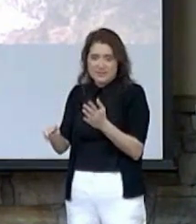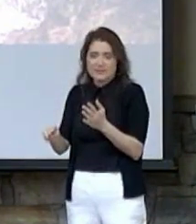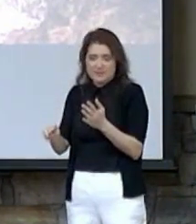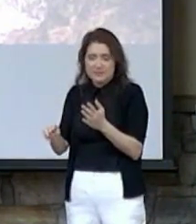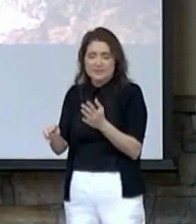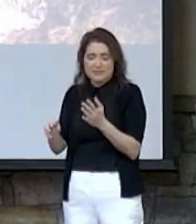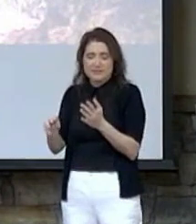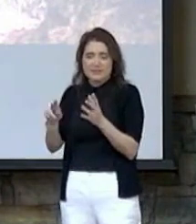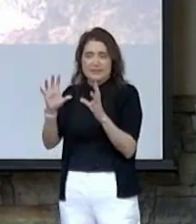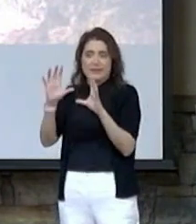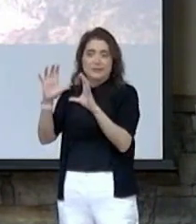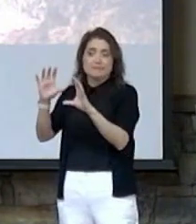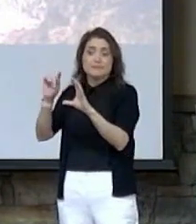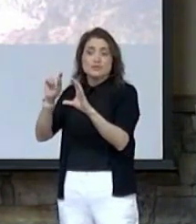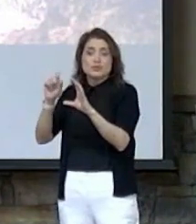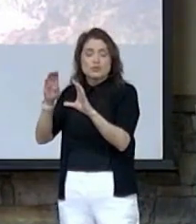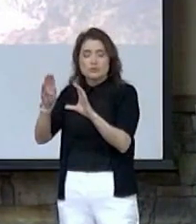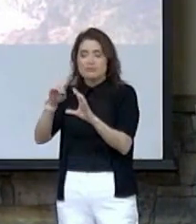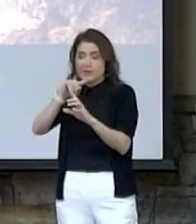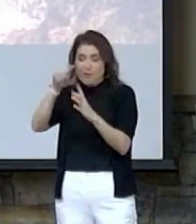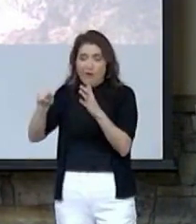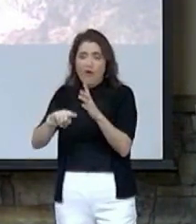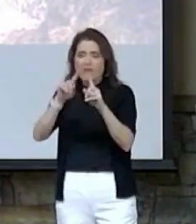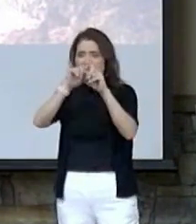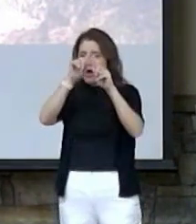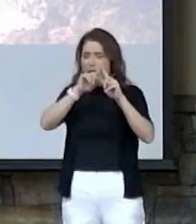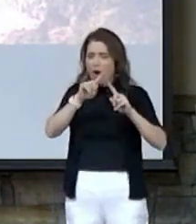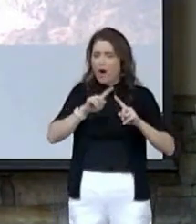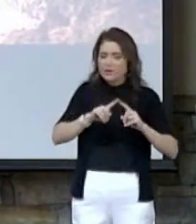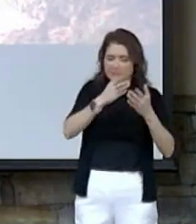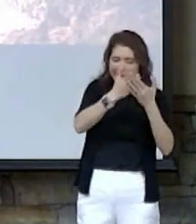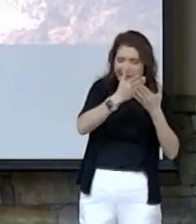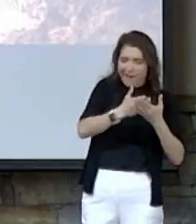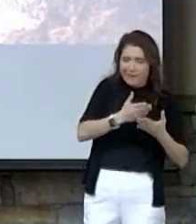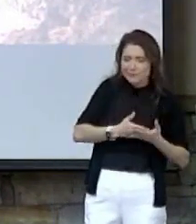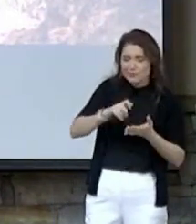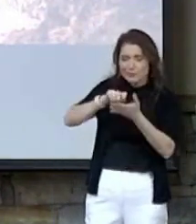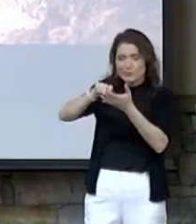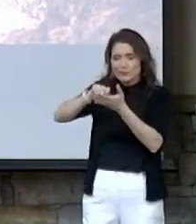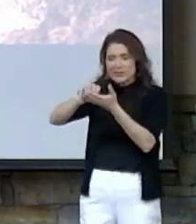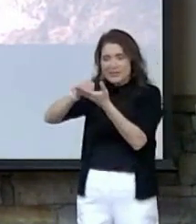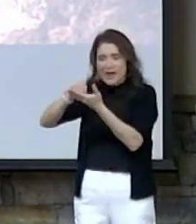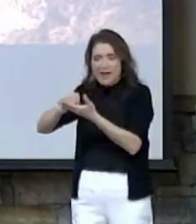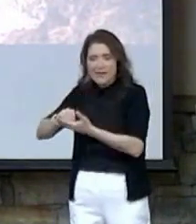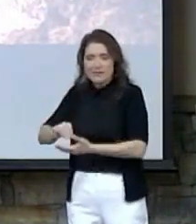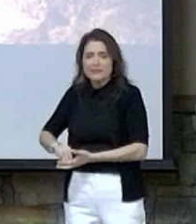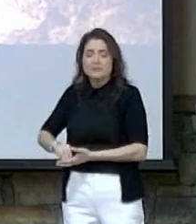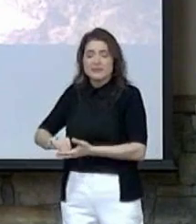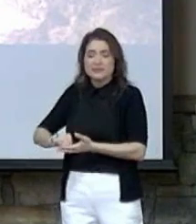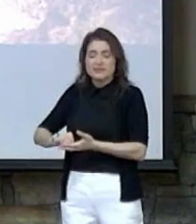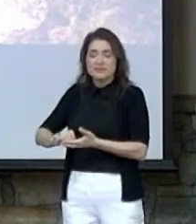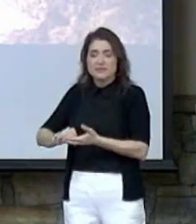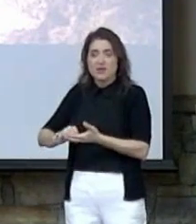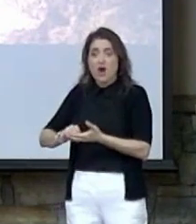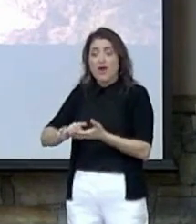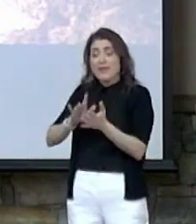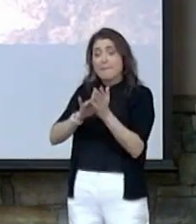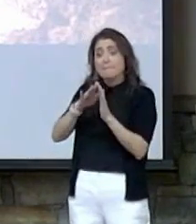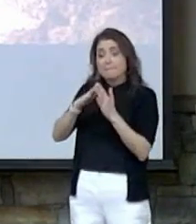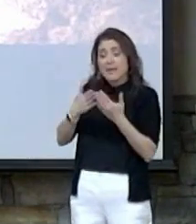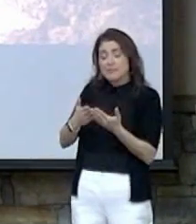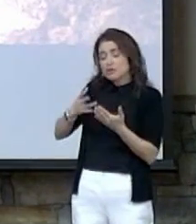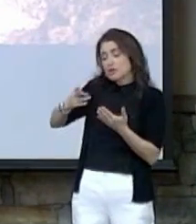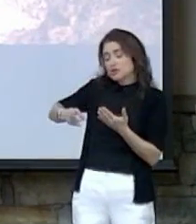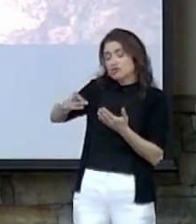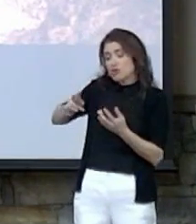these things, the multiple accounts and written documents, biblically, are things that biblical historians look